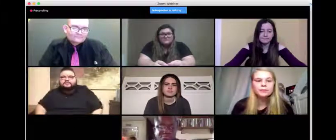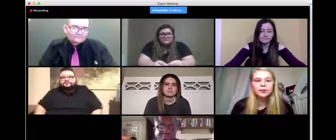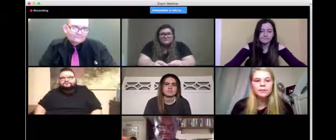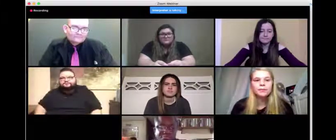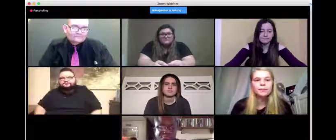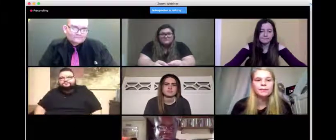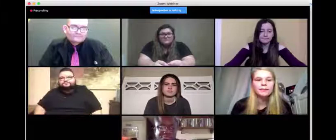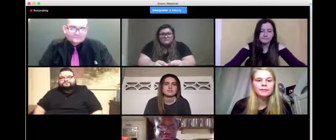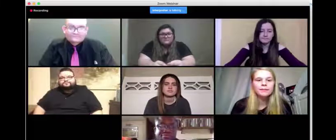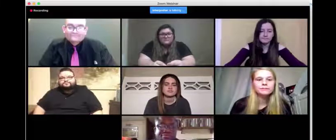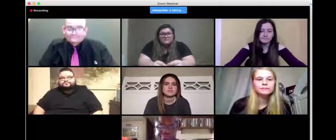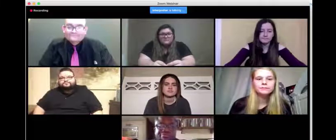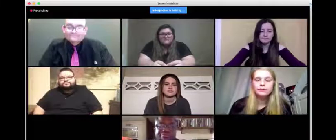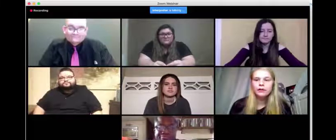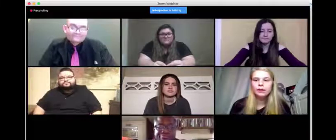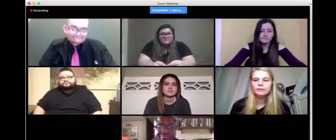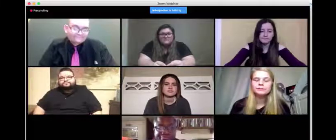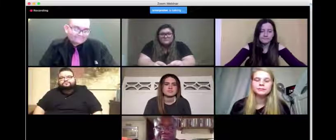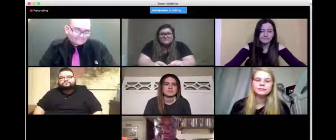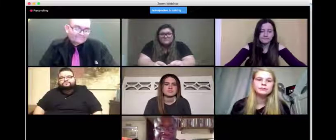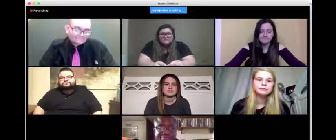Yes. Taylor, what do you think?